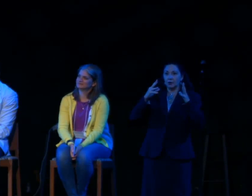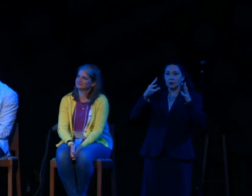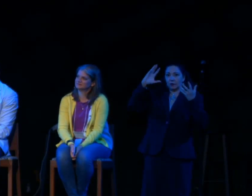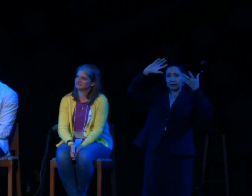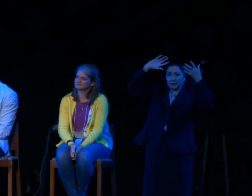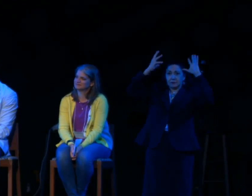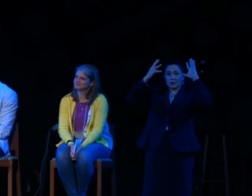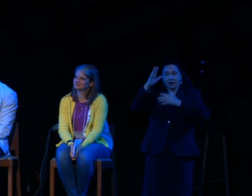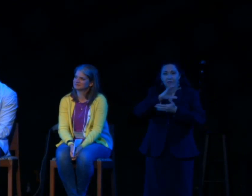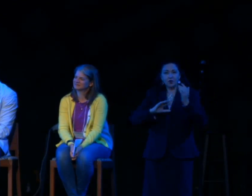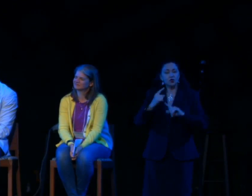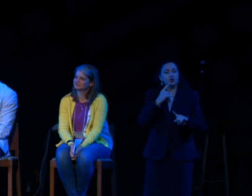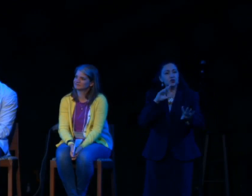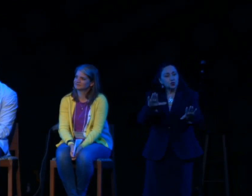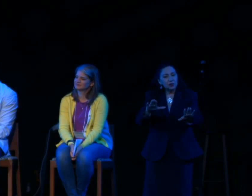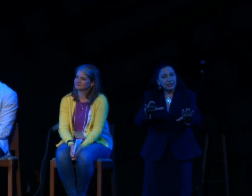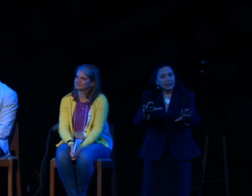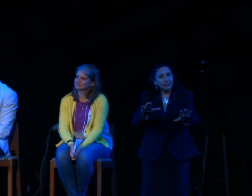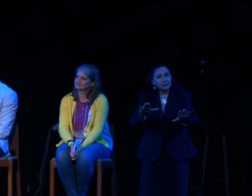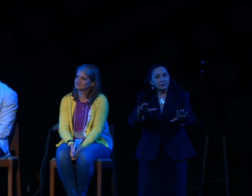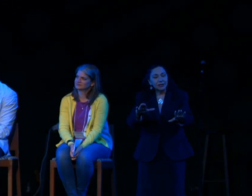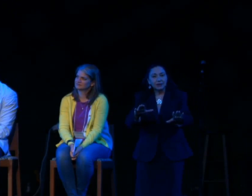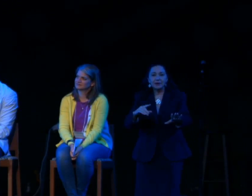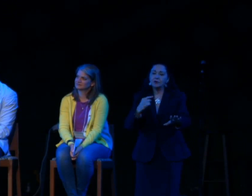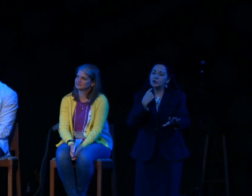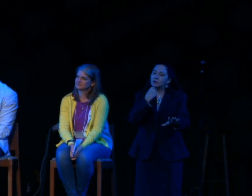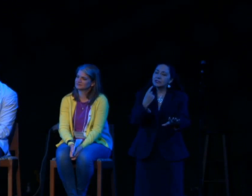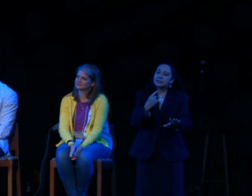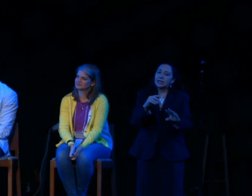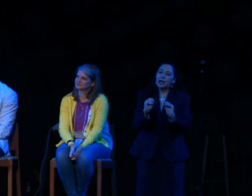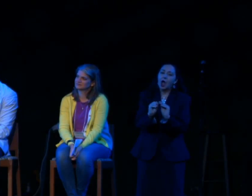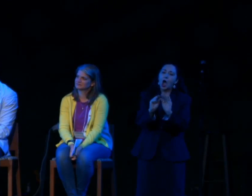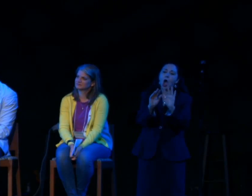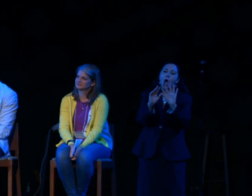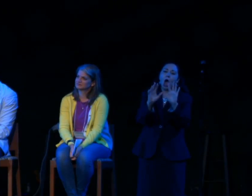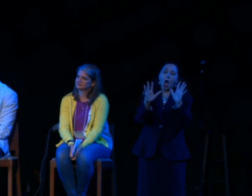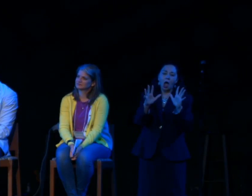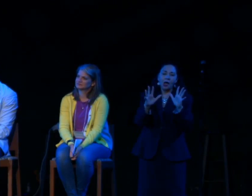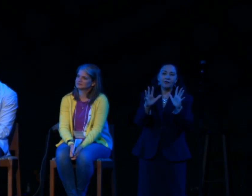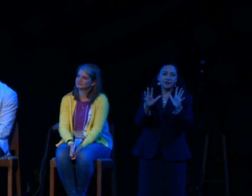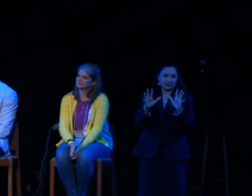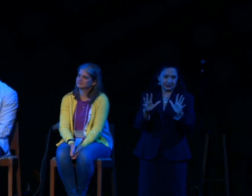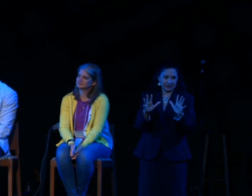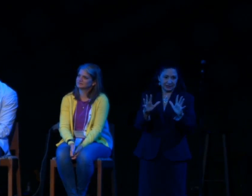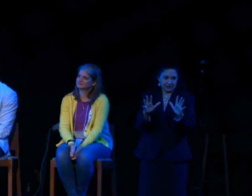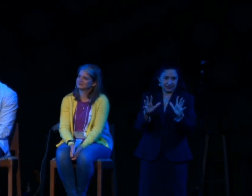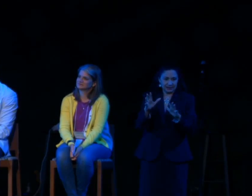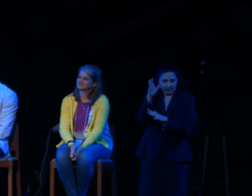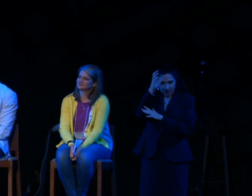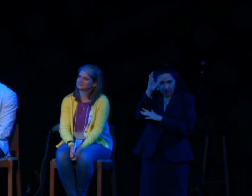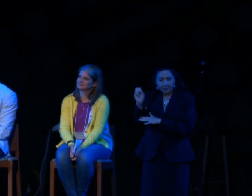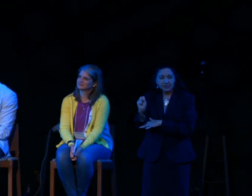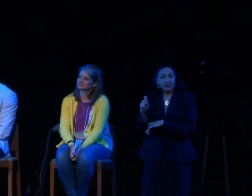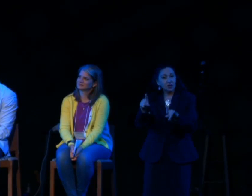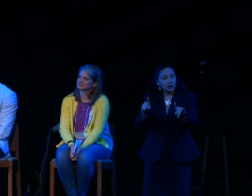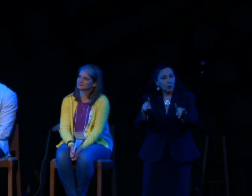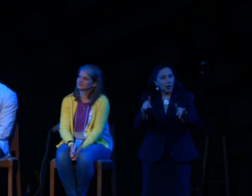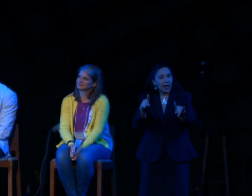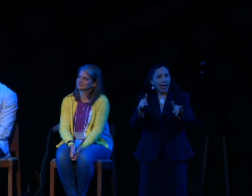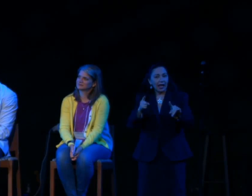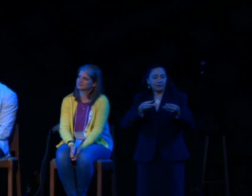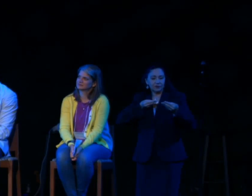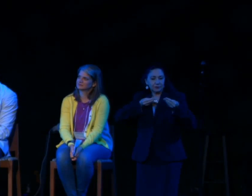need to say things that are just plain obvious and common sense. You have to be surprised how you have to argue for